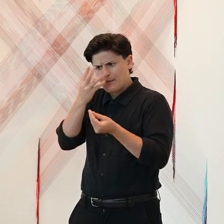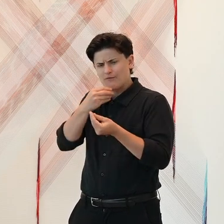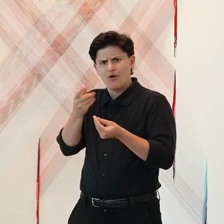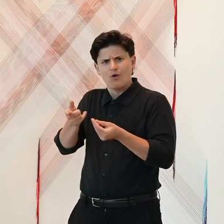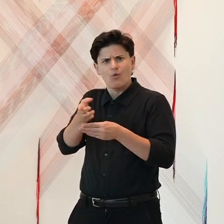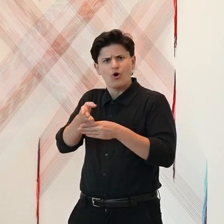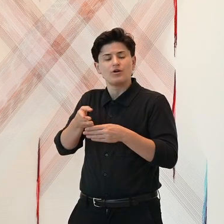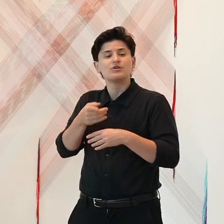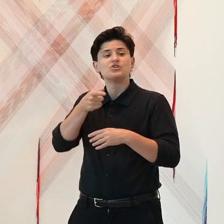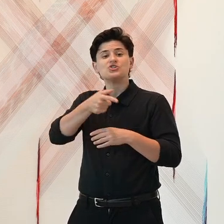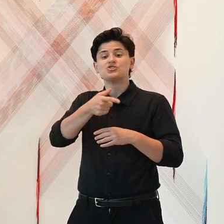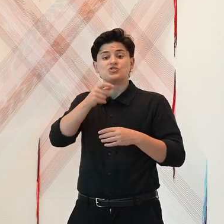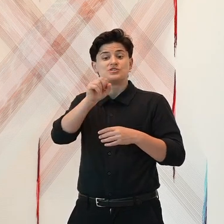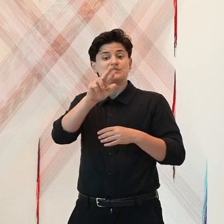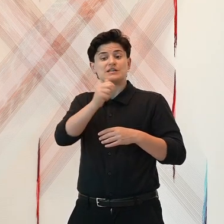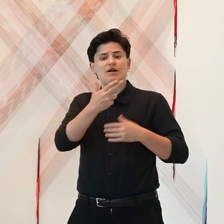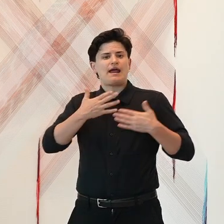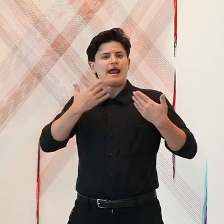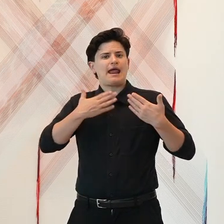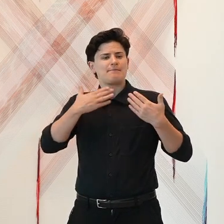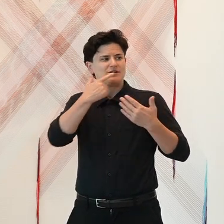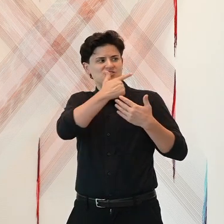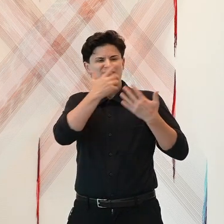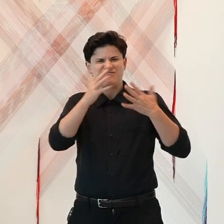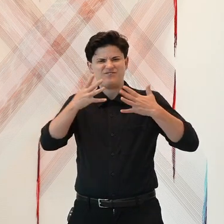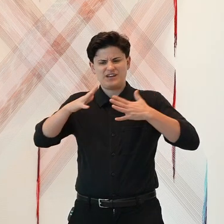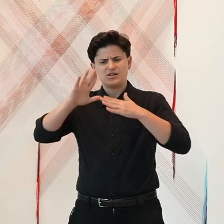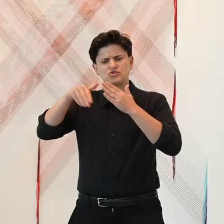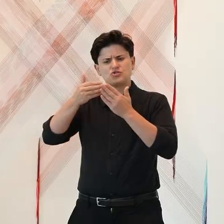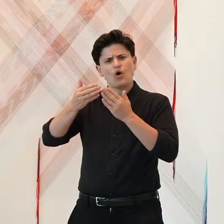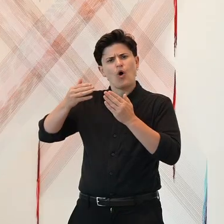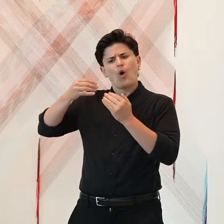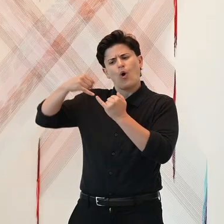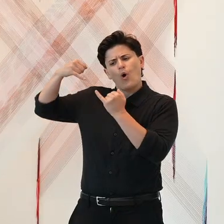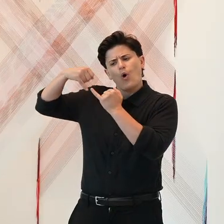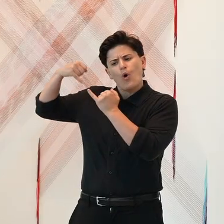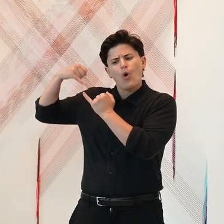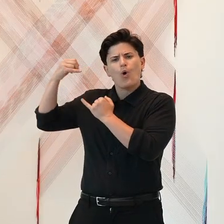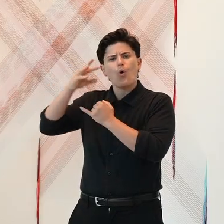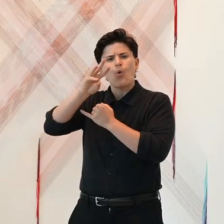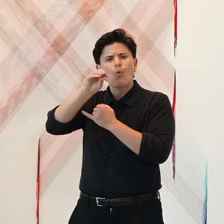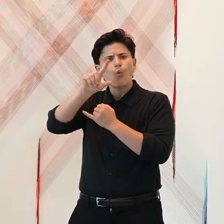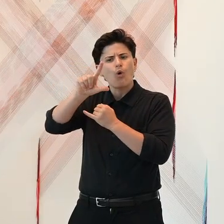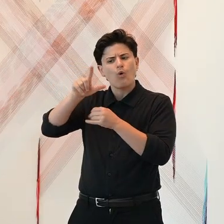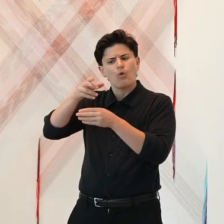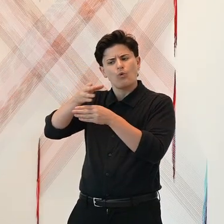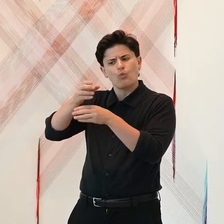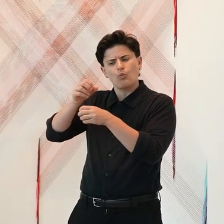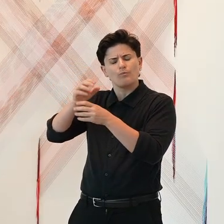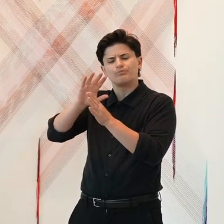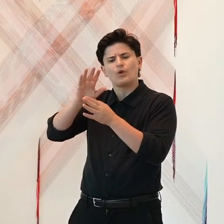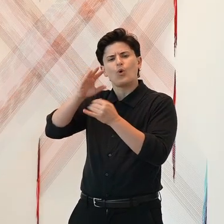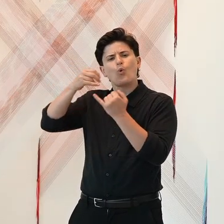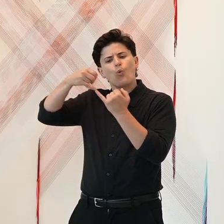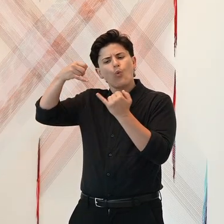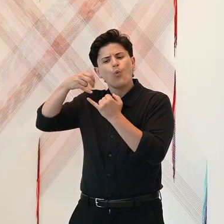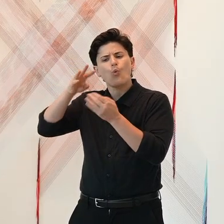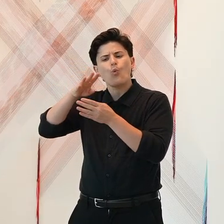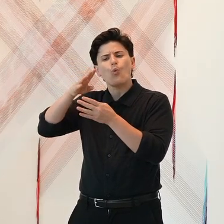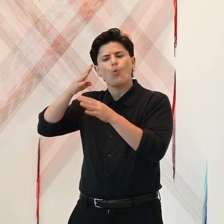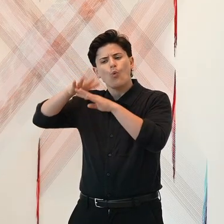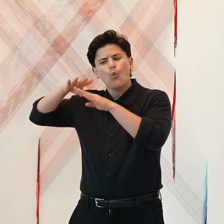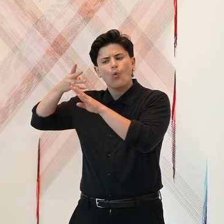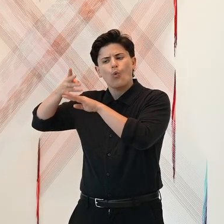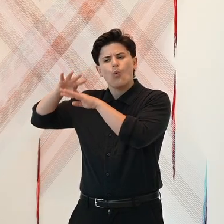she's glad she got all of this work done, because she kind of misses being able to turn. And so anyway, she'll